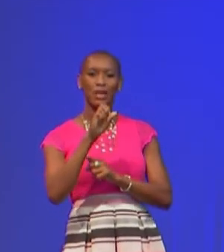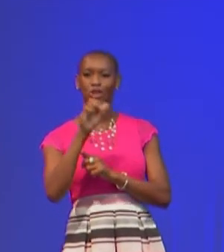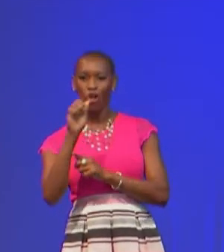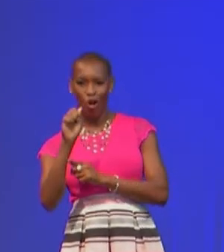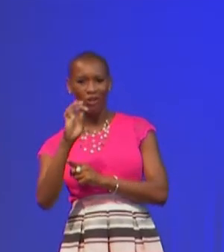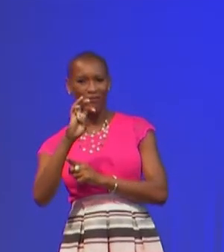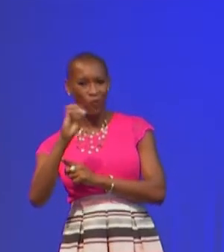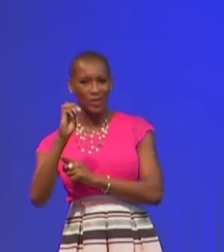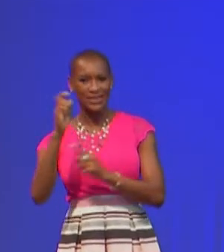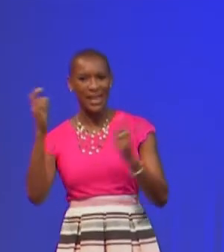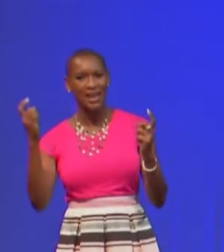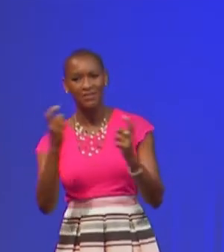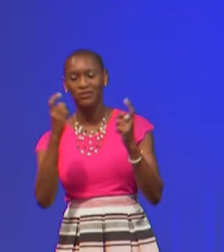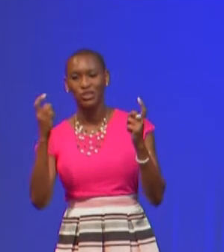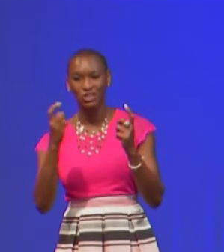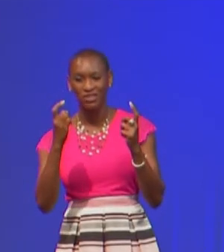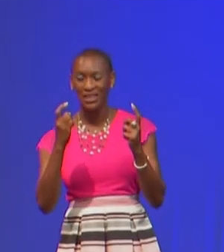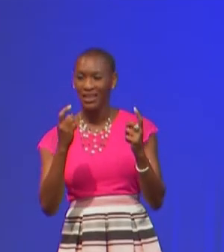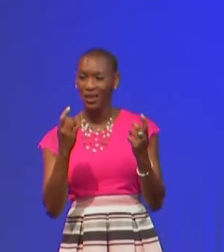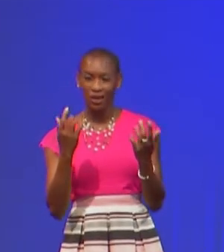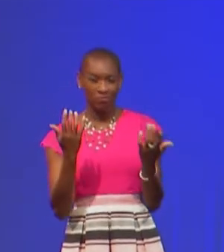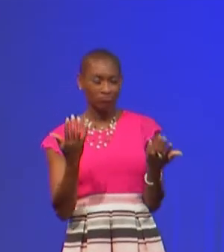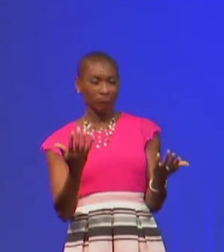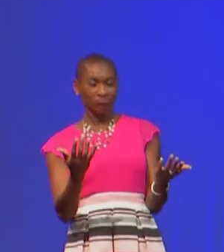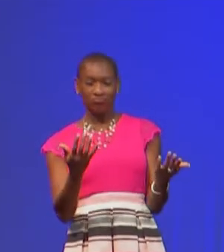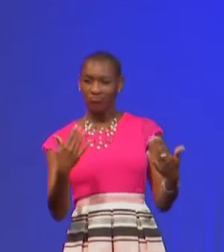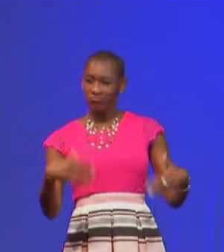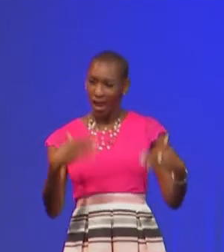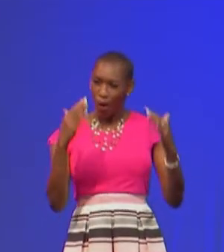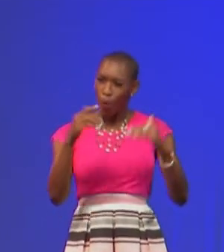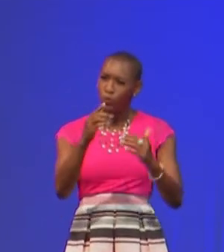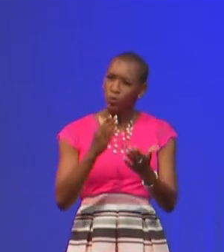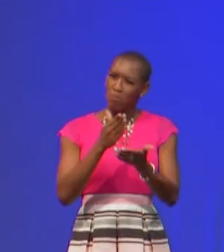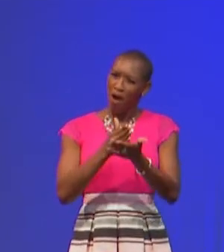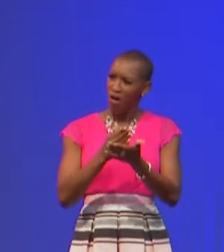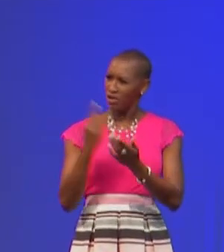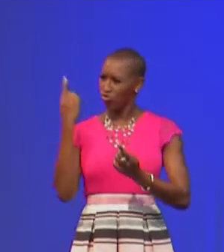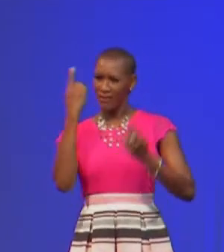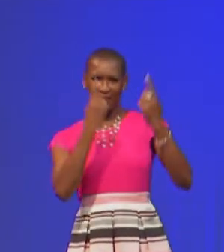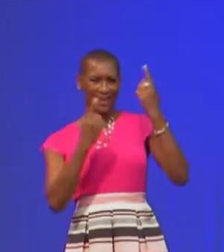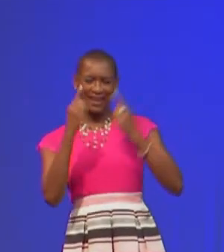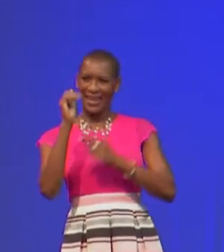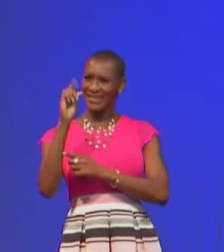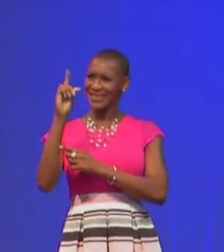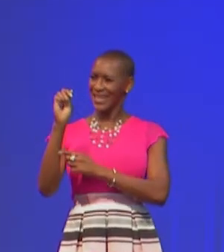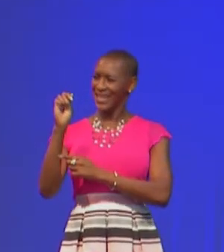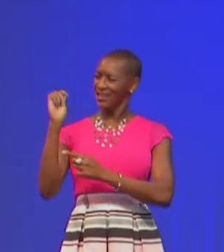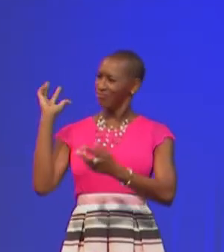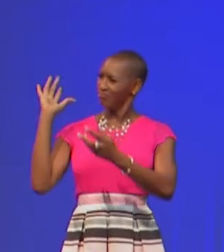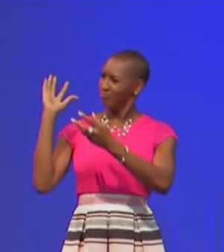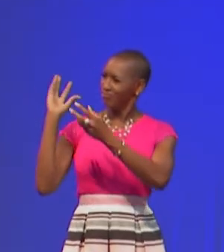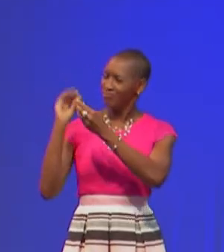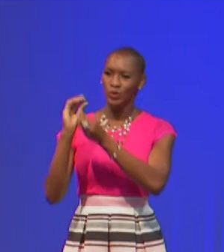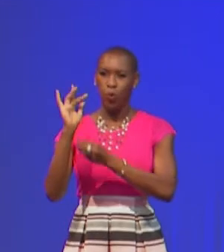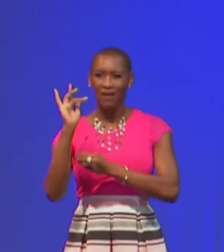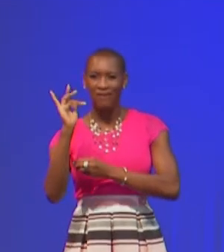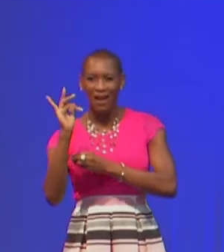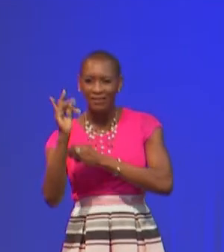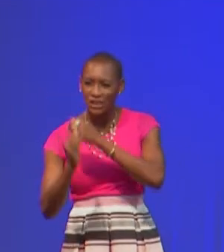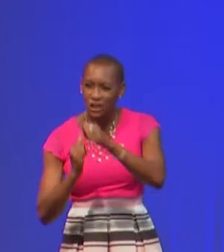anniversary and the 40th anniversary for VSA. I hope you take this opportunity to pause